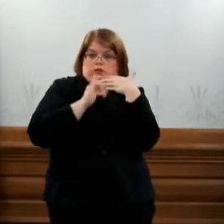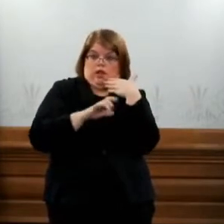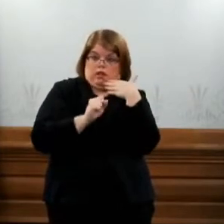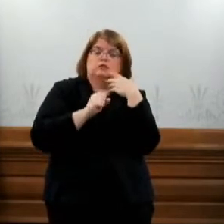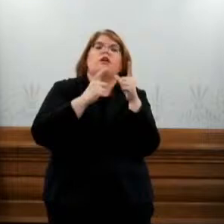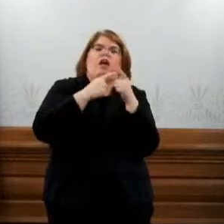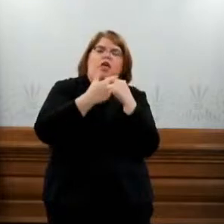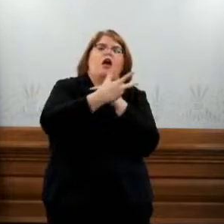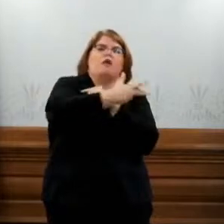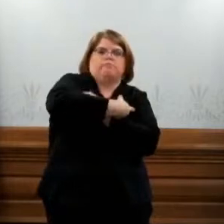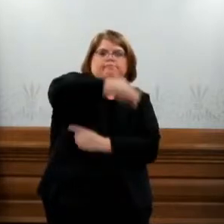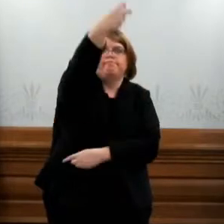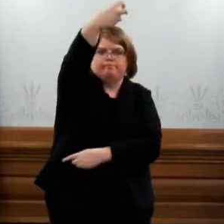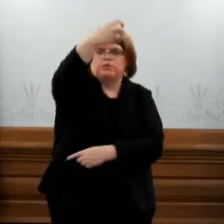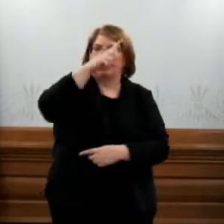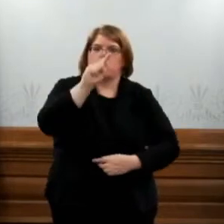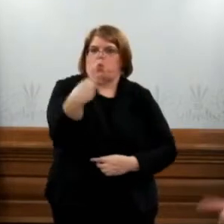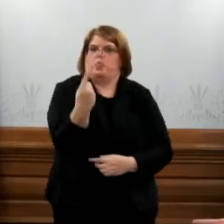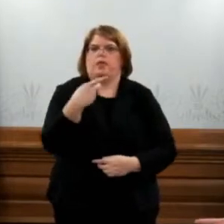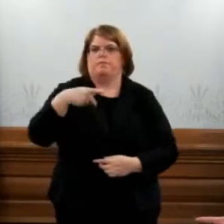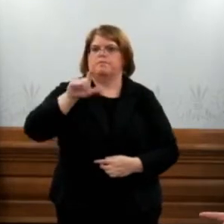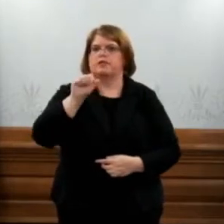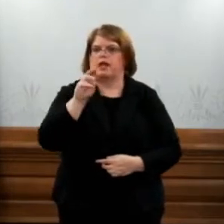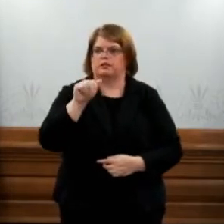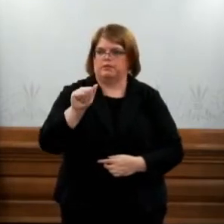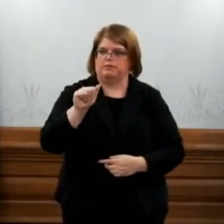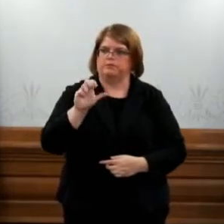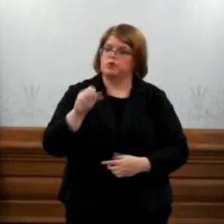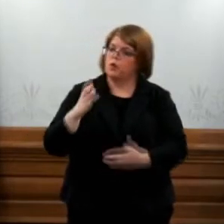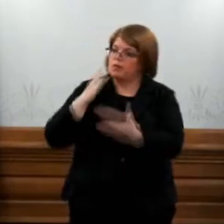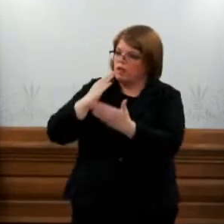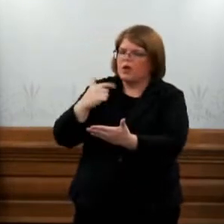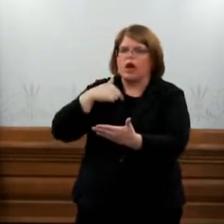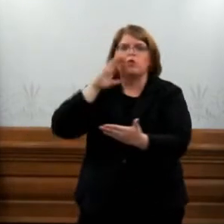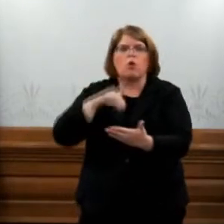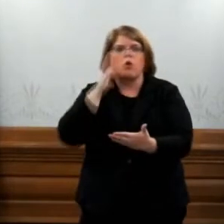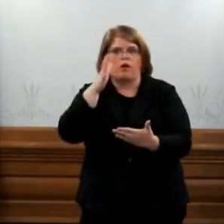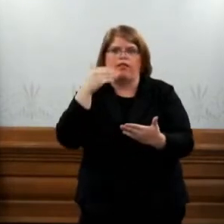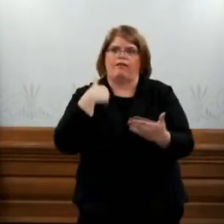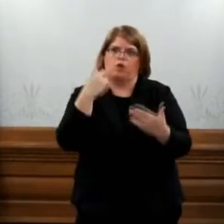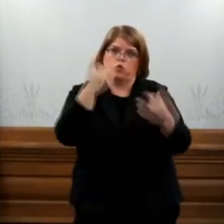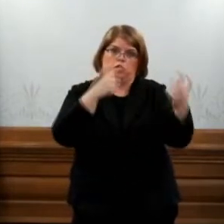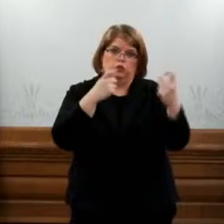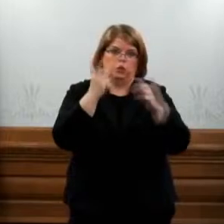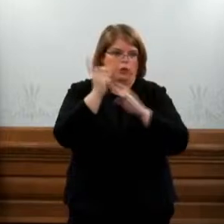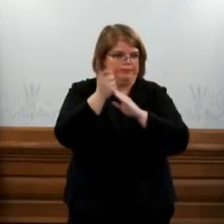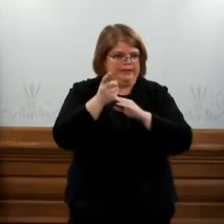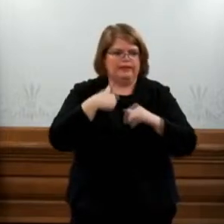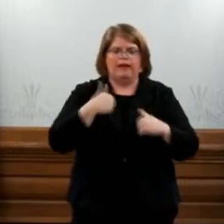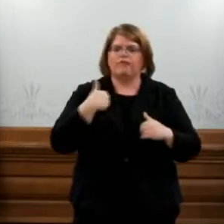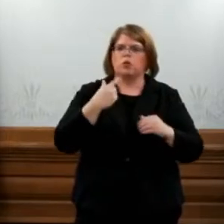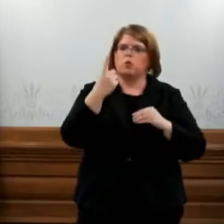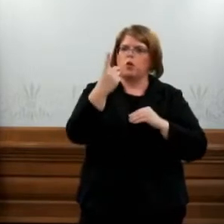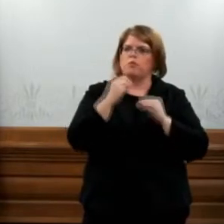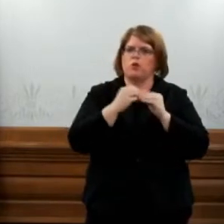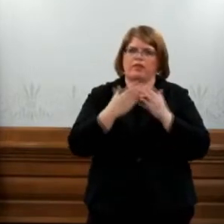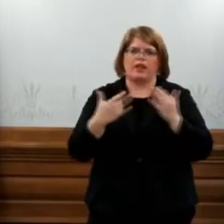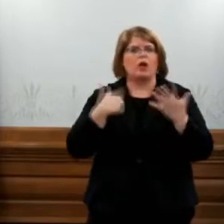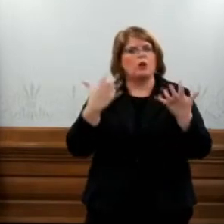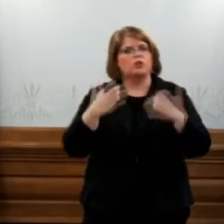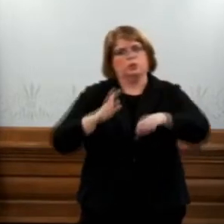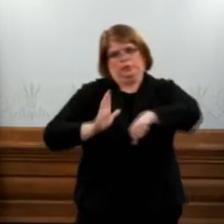skim it off. Okay, thank you very much. I know there's going to be some questions in just 1 minute. I want to end with a cautionary